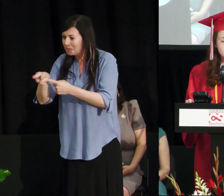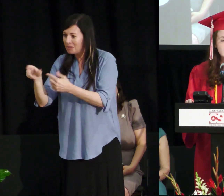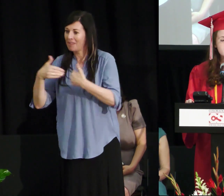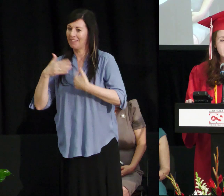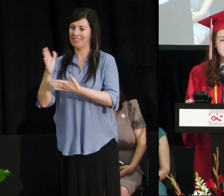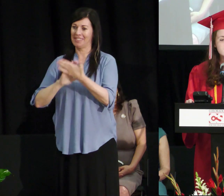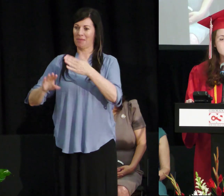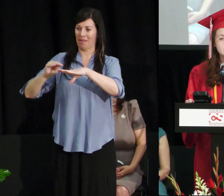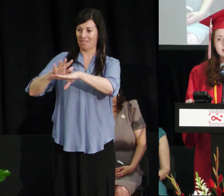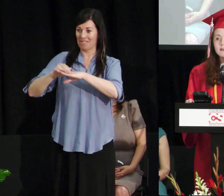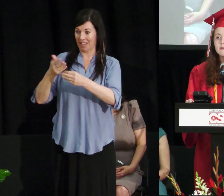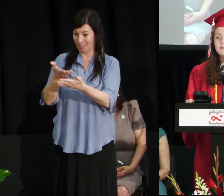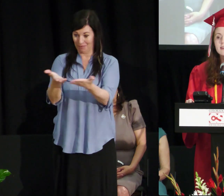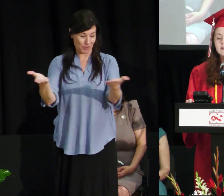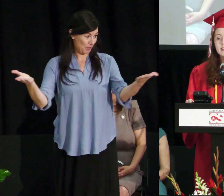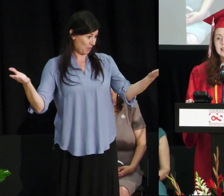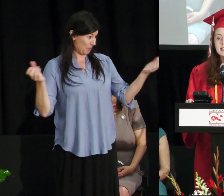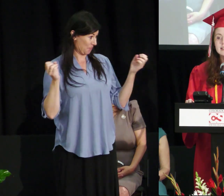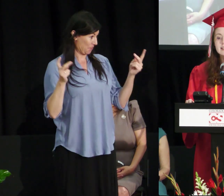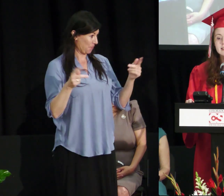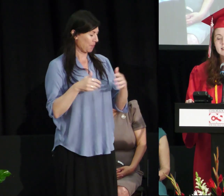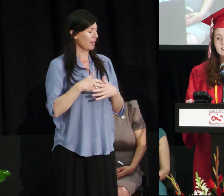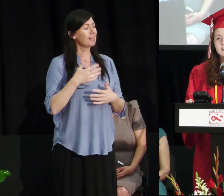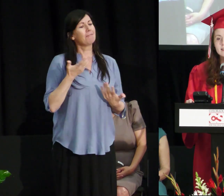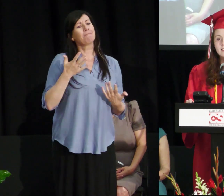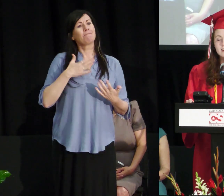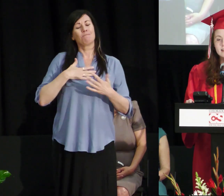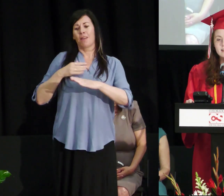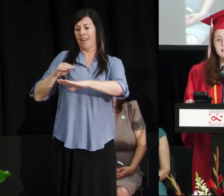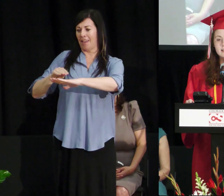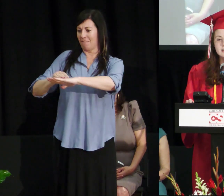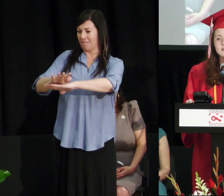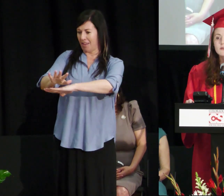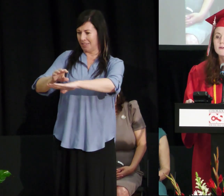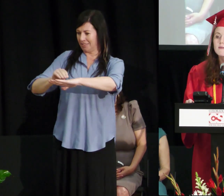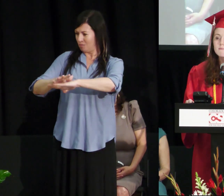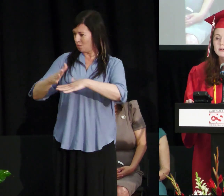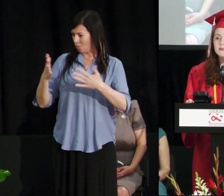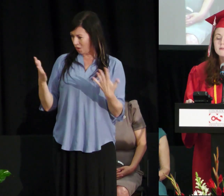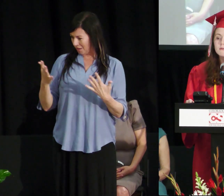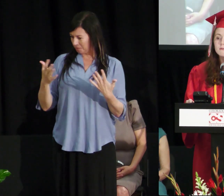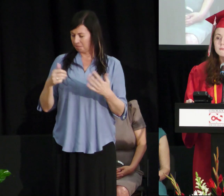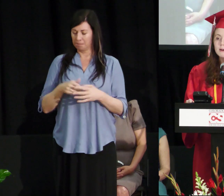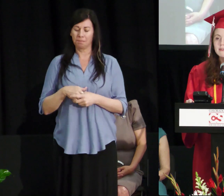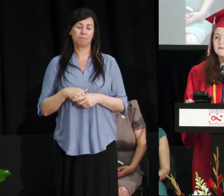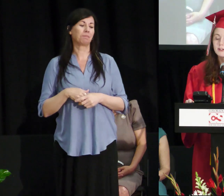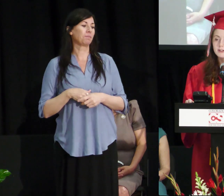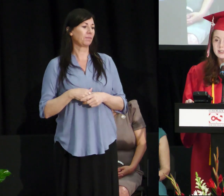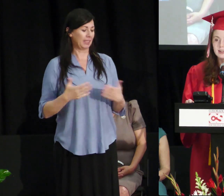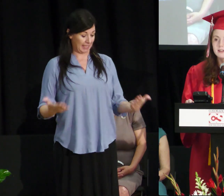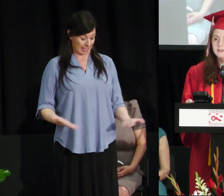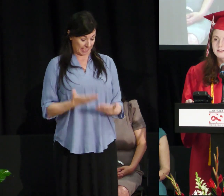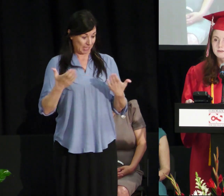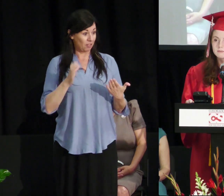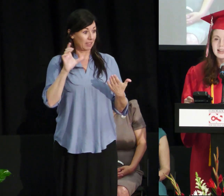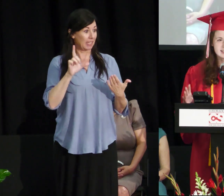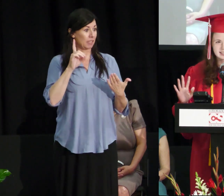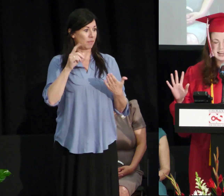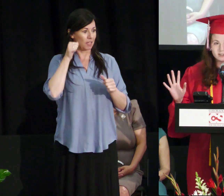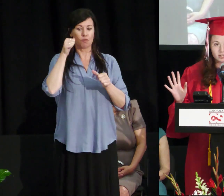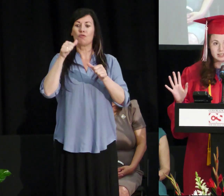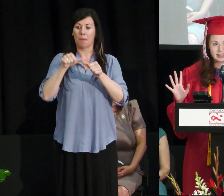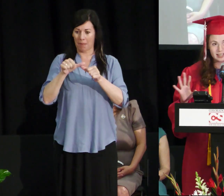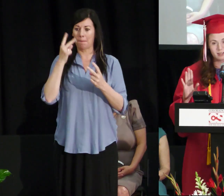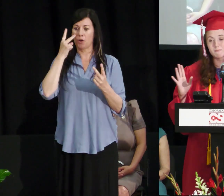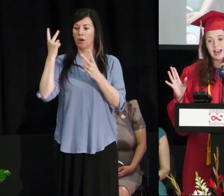My advice for you is to remember what we've learned here. And